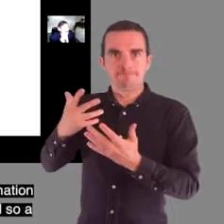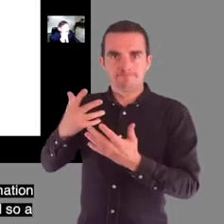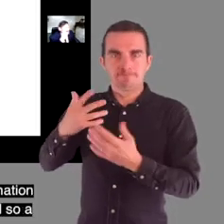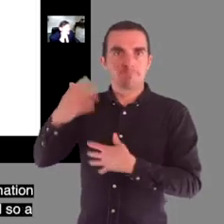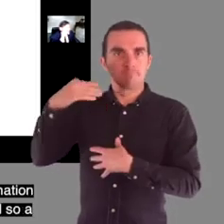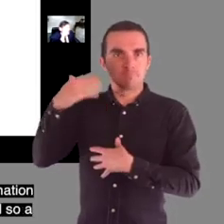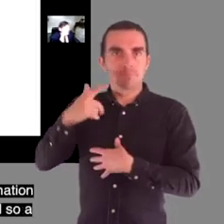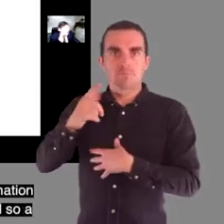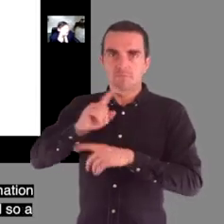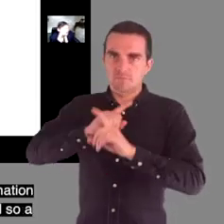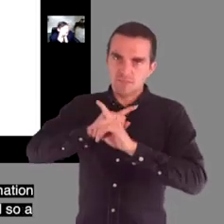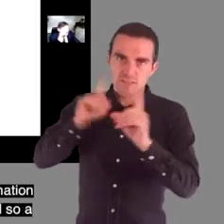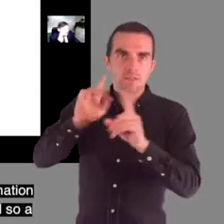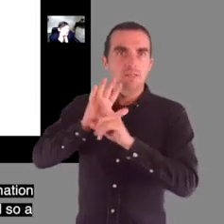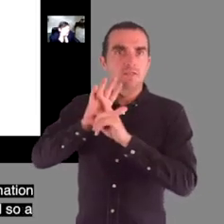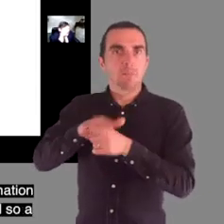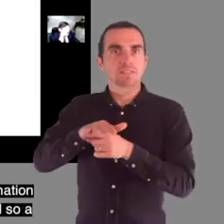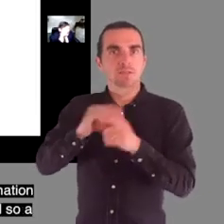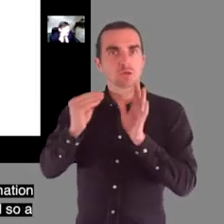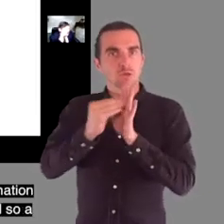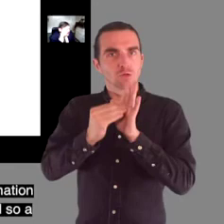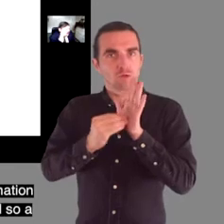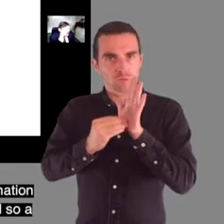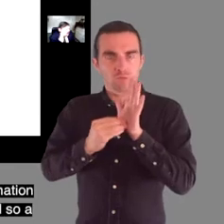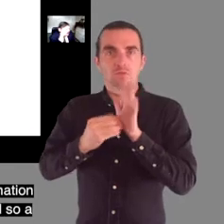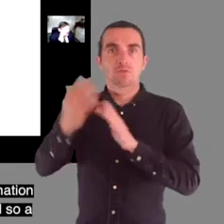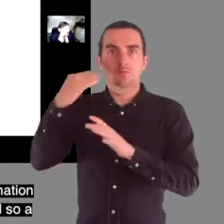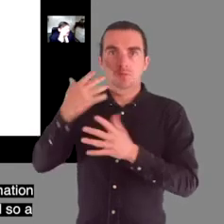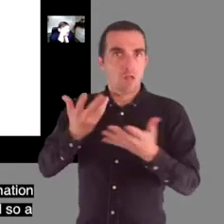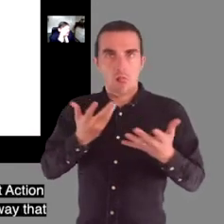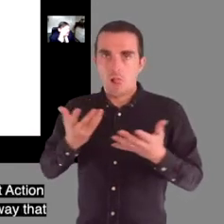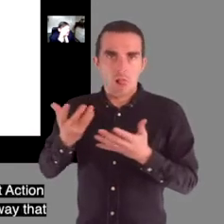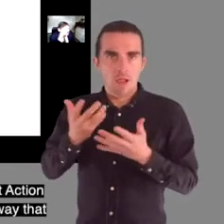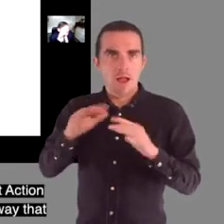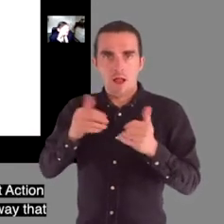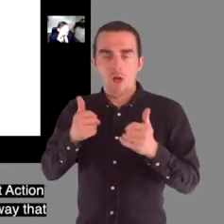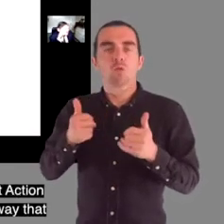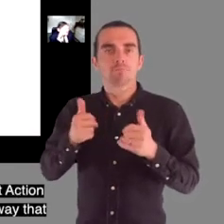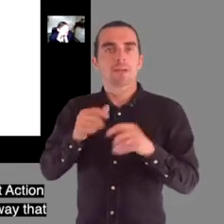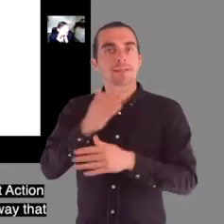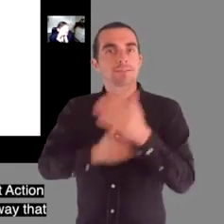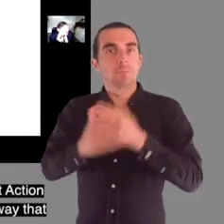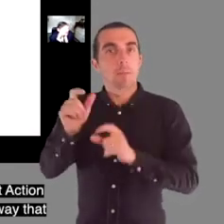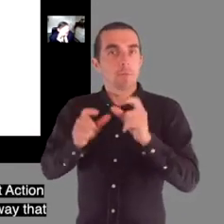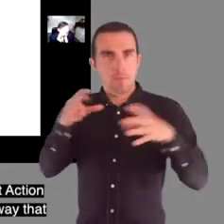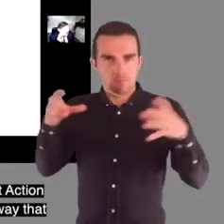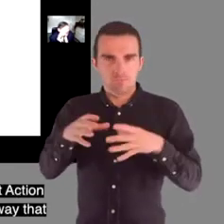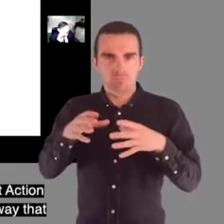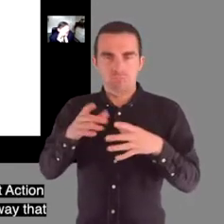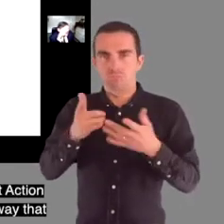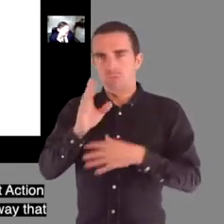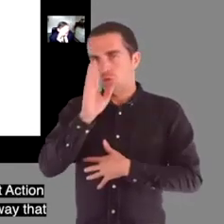pass anti-discrimination legislation, we were stuck. And so a group of disabled people, Direct Action